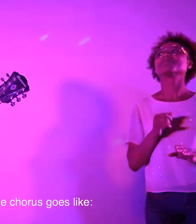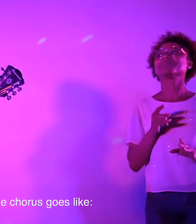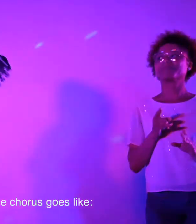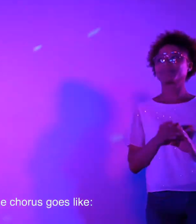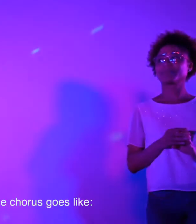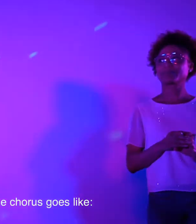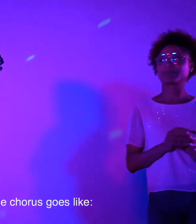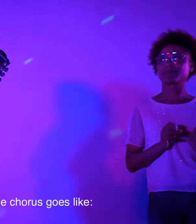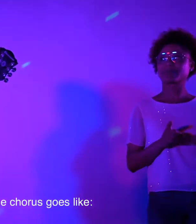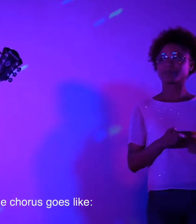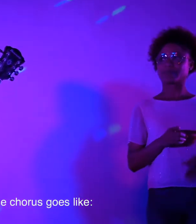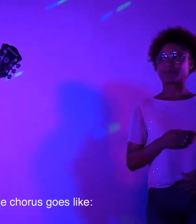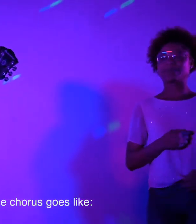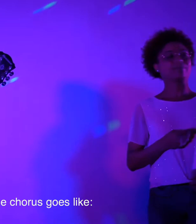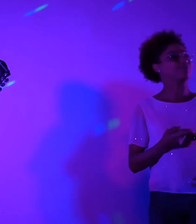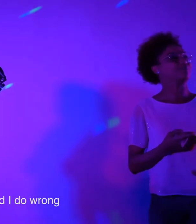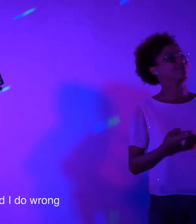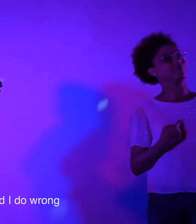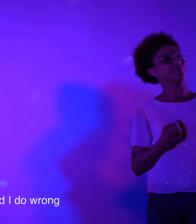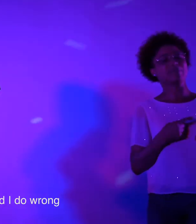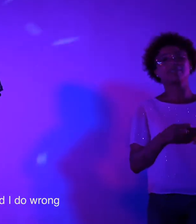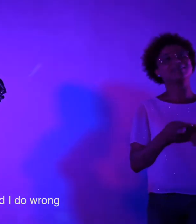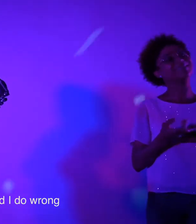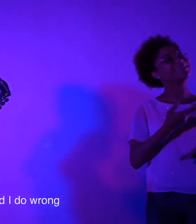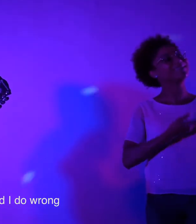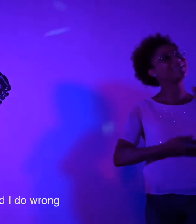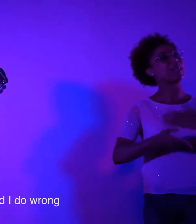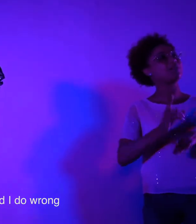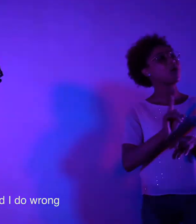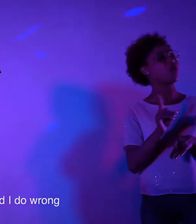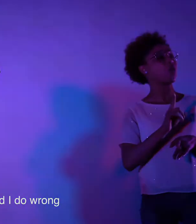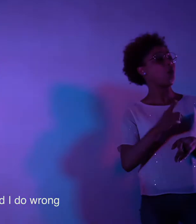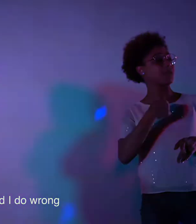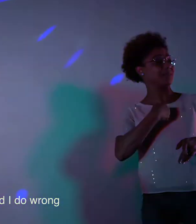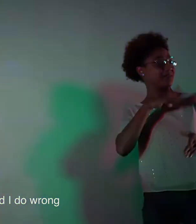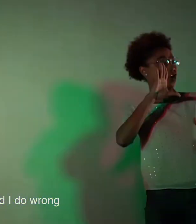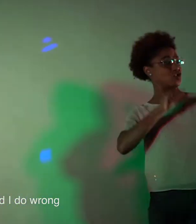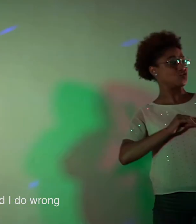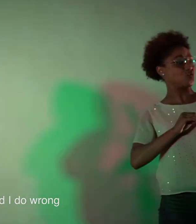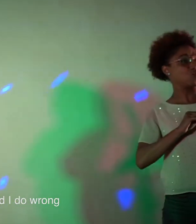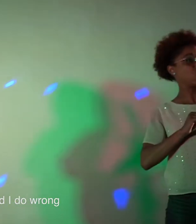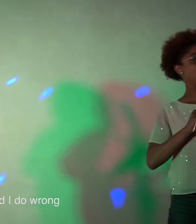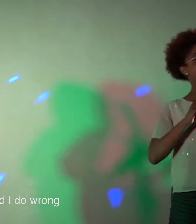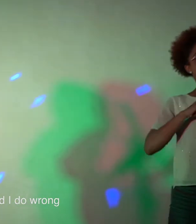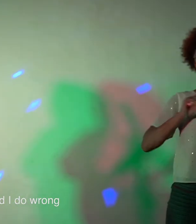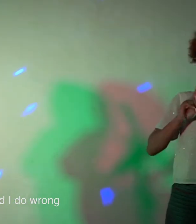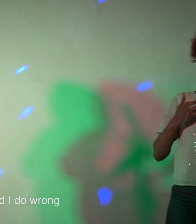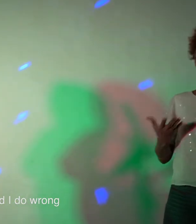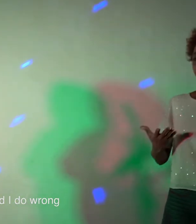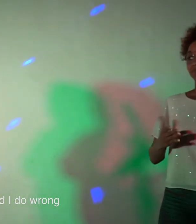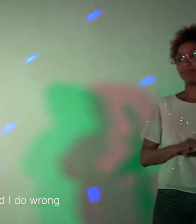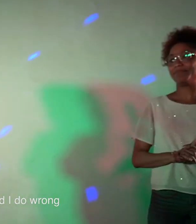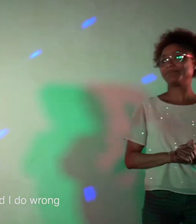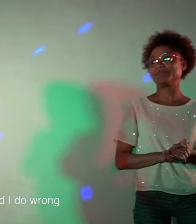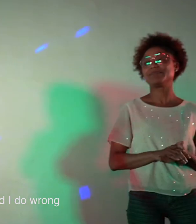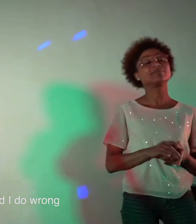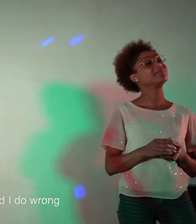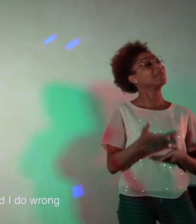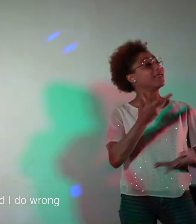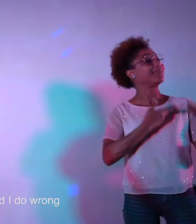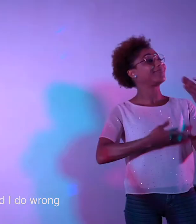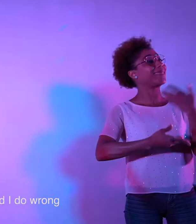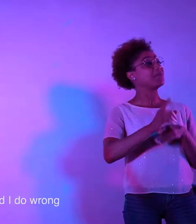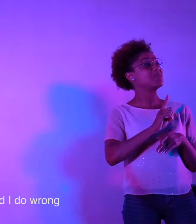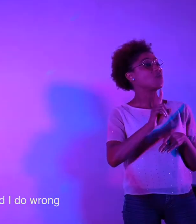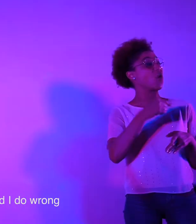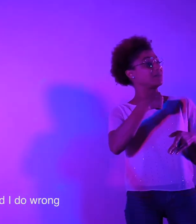Mic check. Okay, the chorus goes like, tell me what did I do wrong? Tell